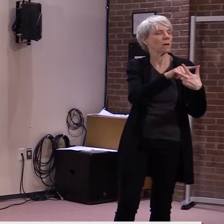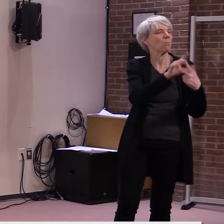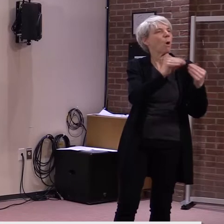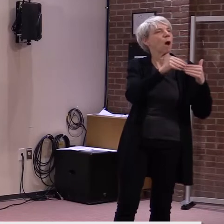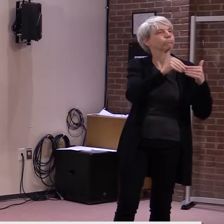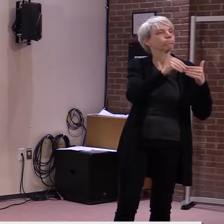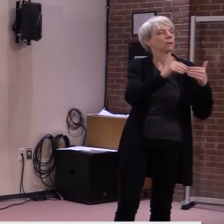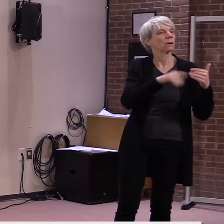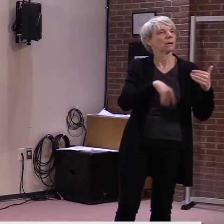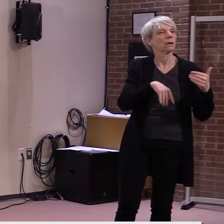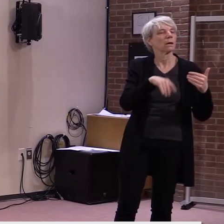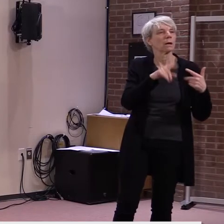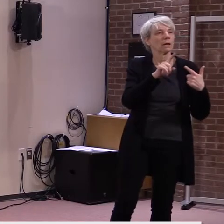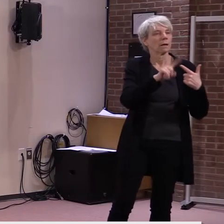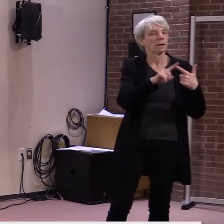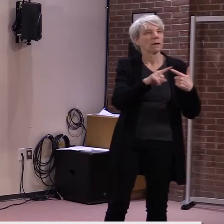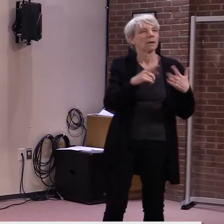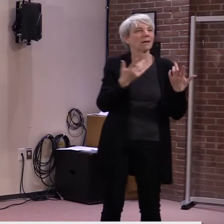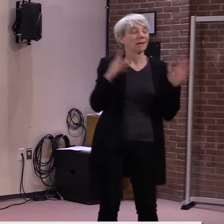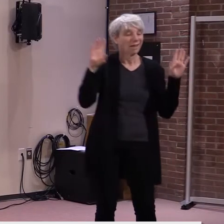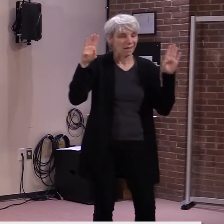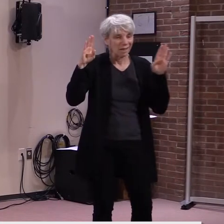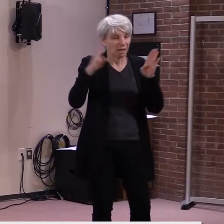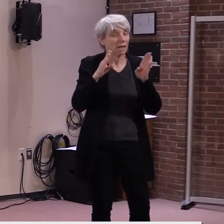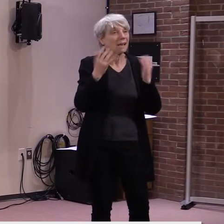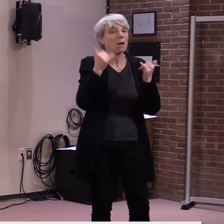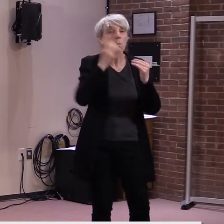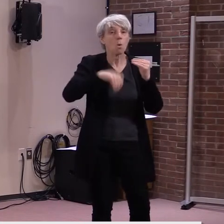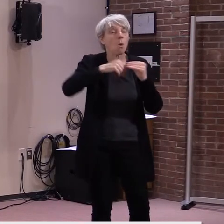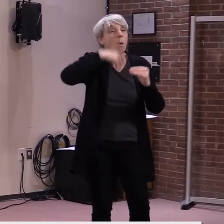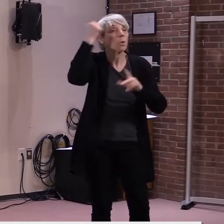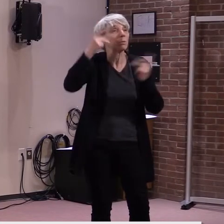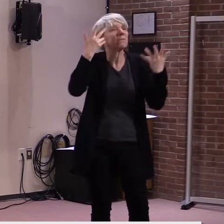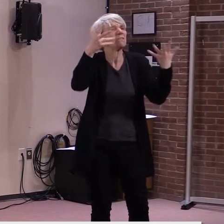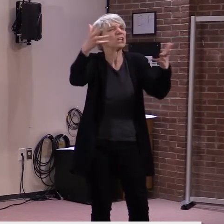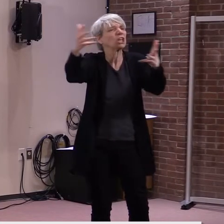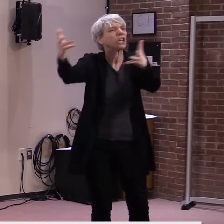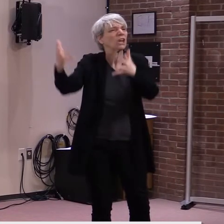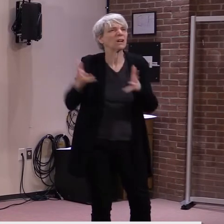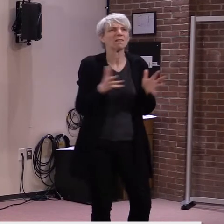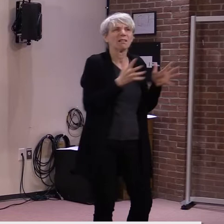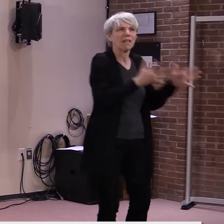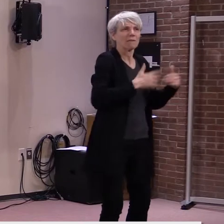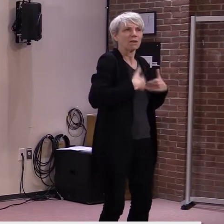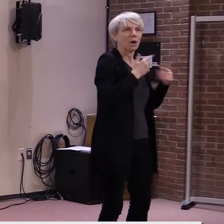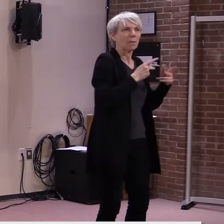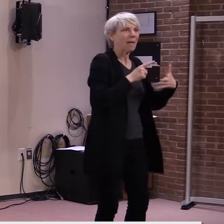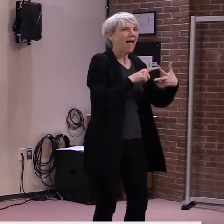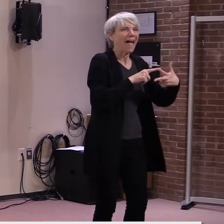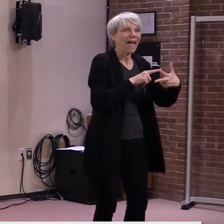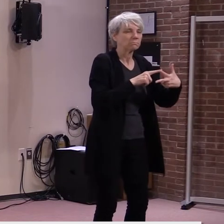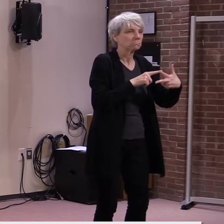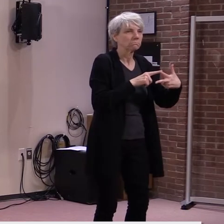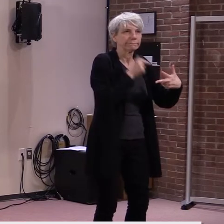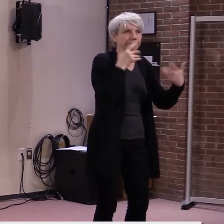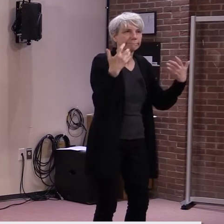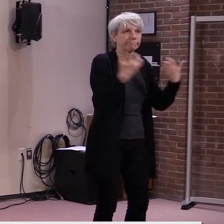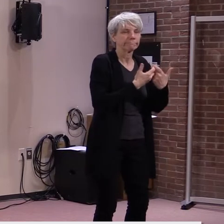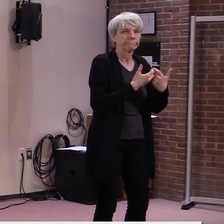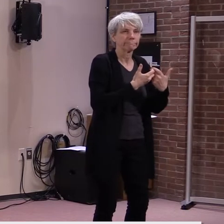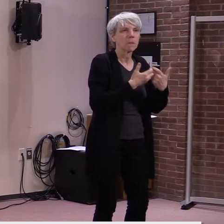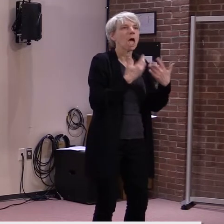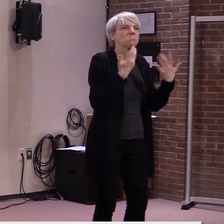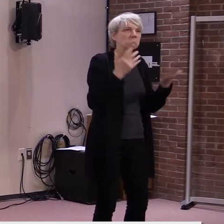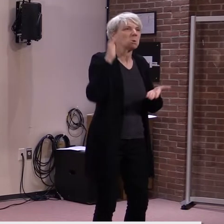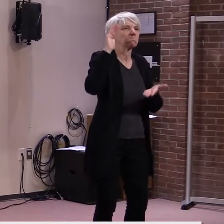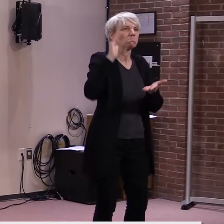Moderna on is shrinking as we get more and more Vermonters vaccinated. Plus, we are moving away,